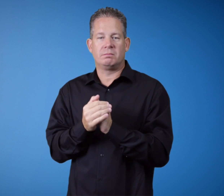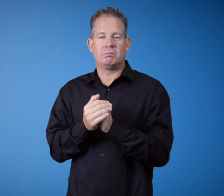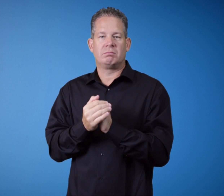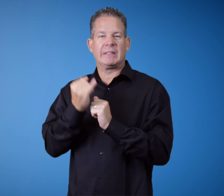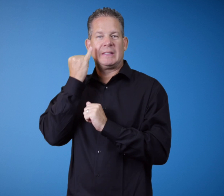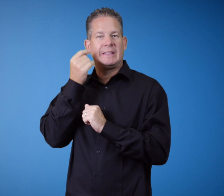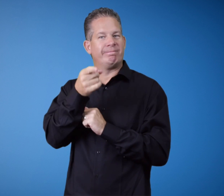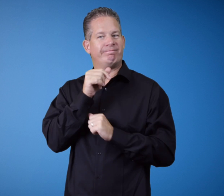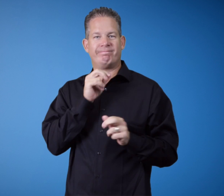medical decisions.